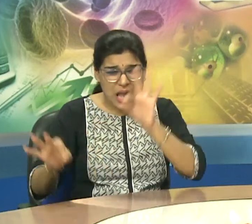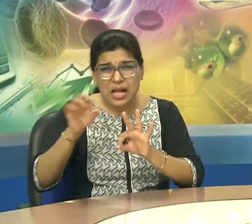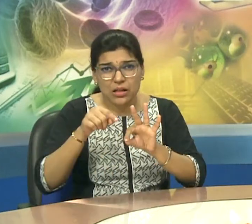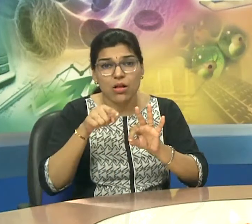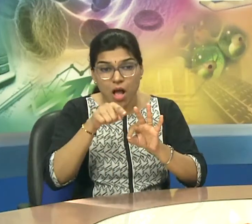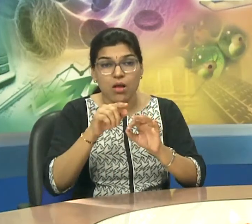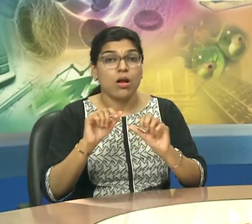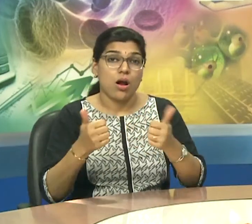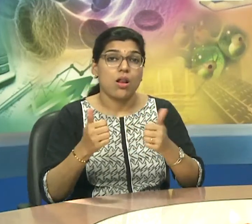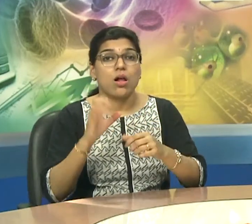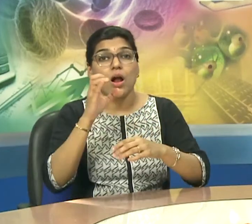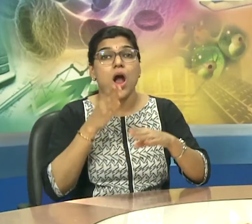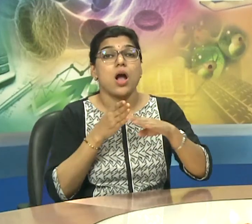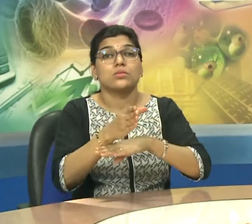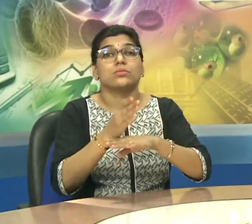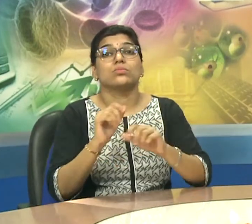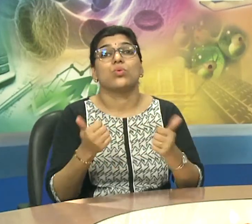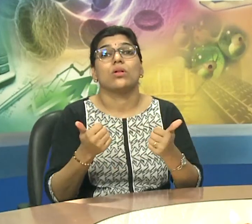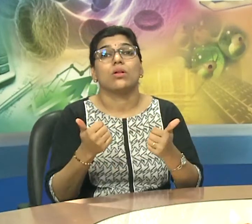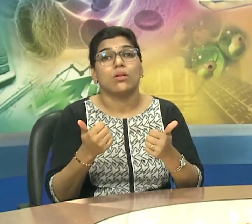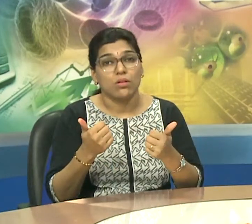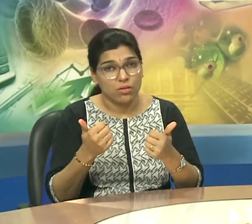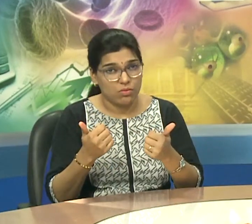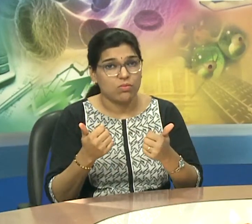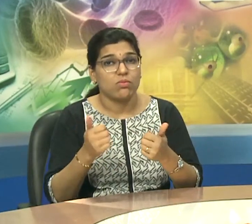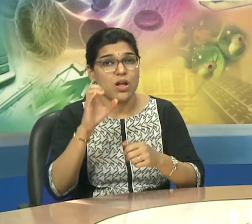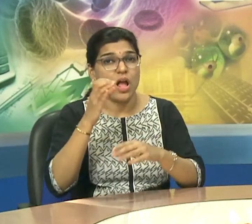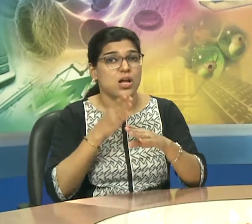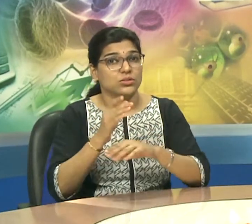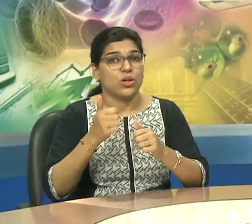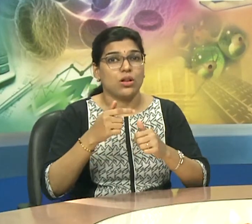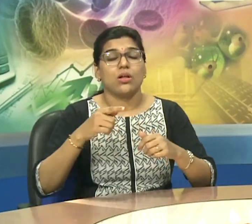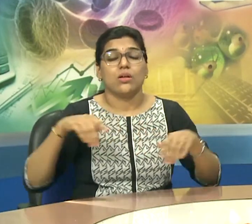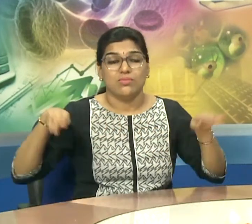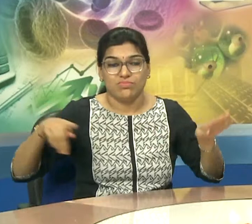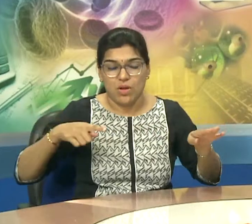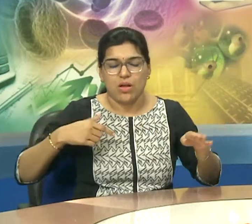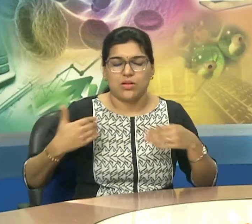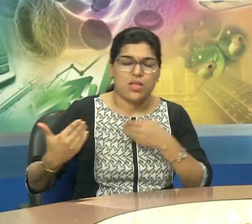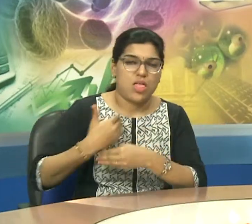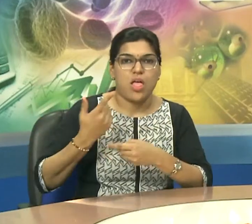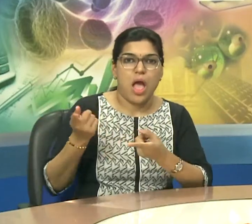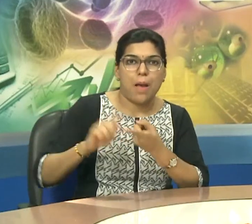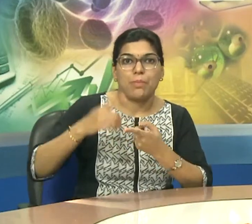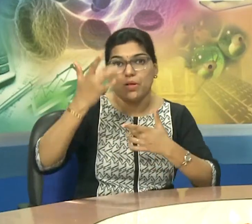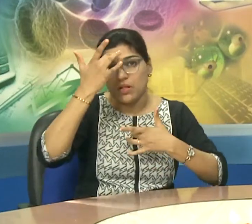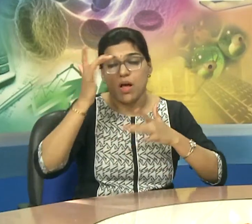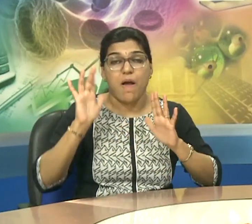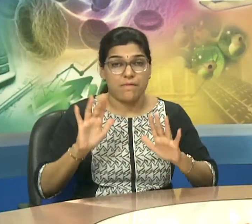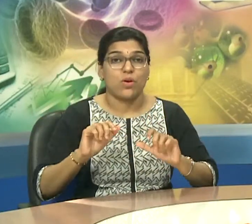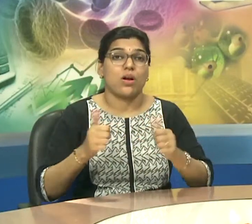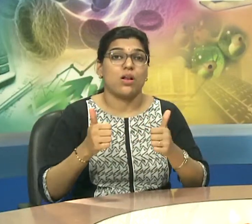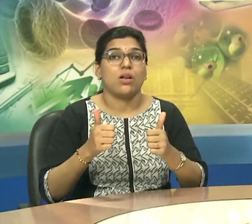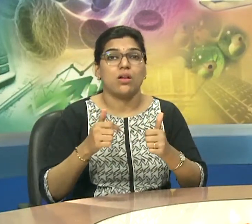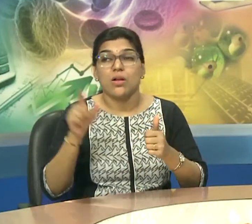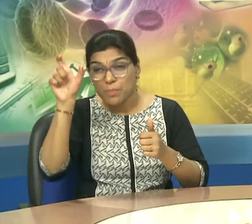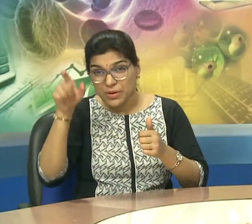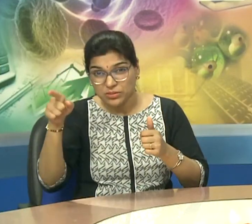public or the person who is buying the bird, because these chemical colors are toxic and they are